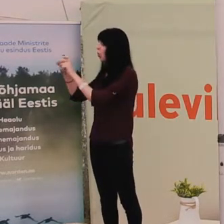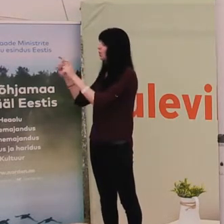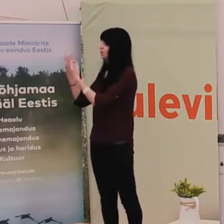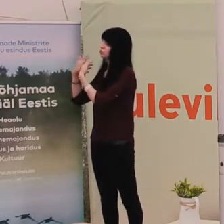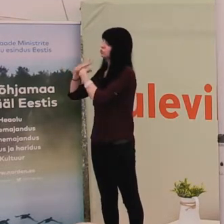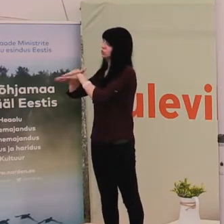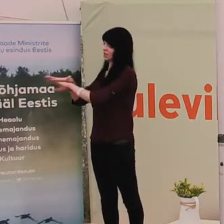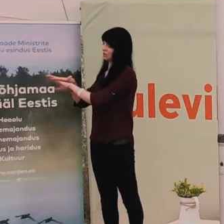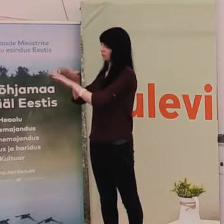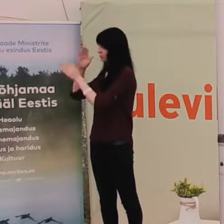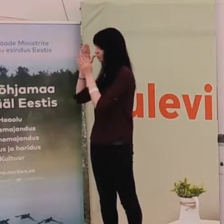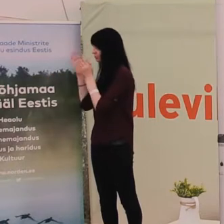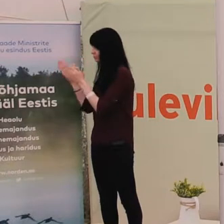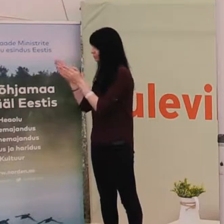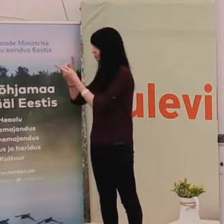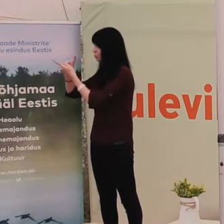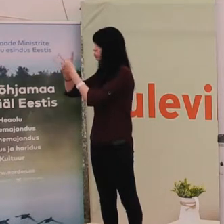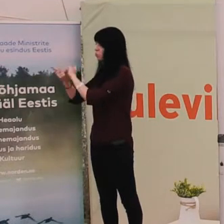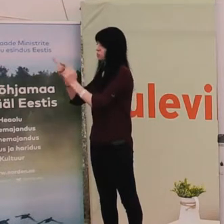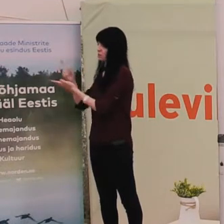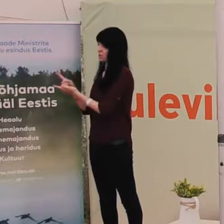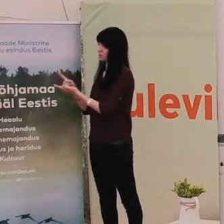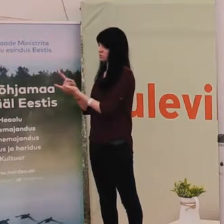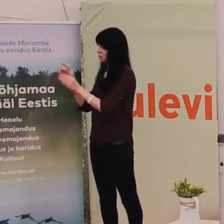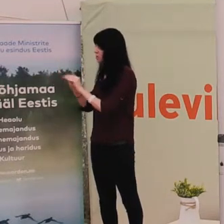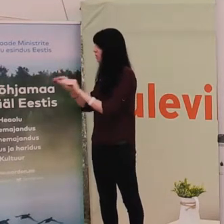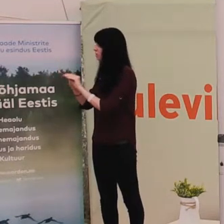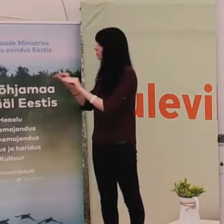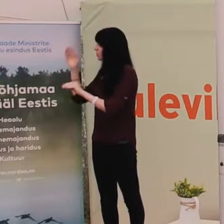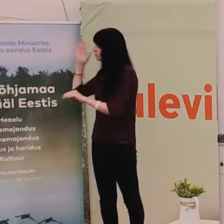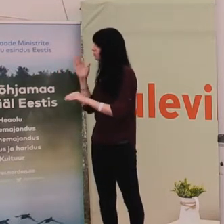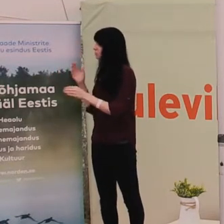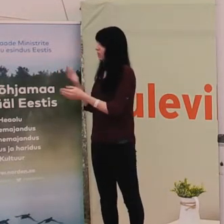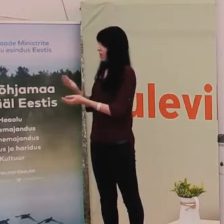grow up and we learn what natural life is and what consumption is.